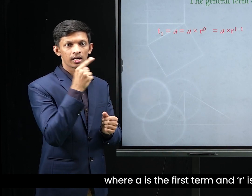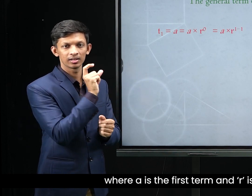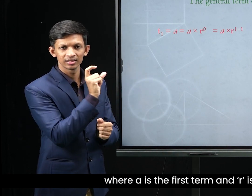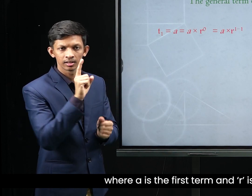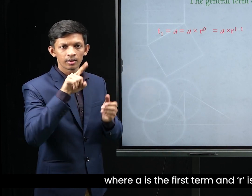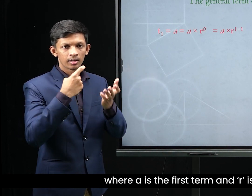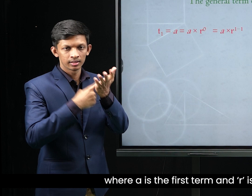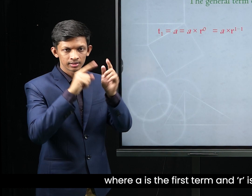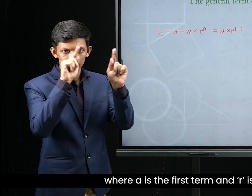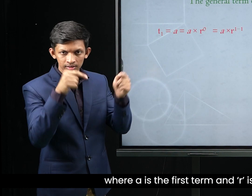common ratio.